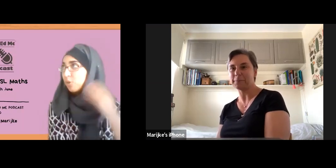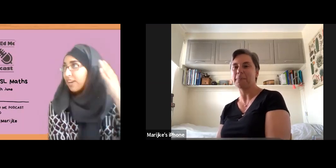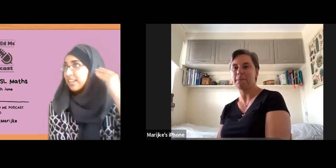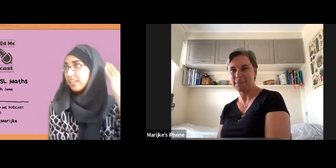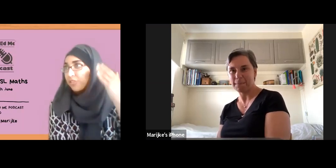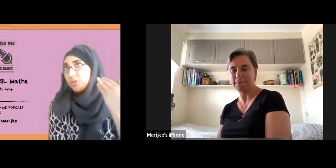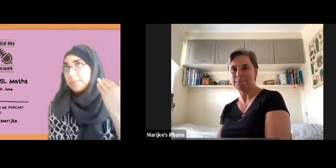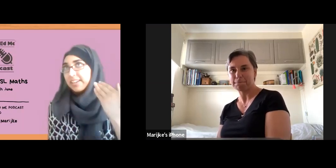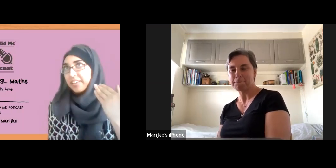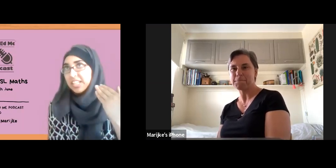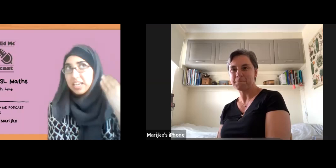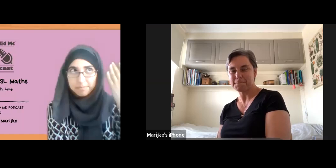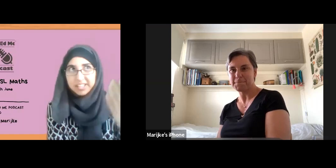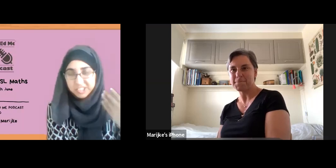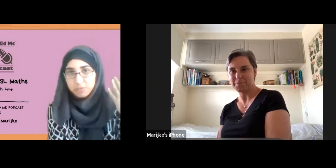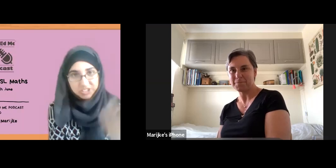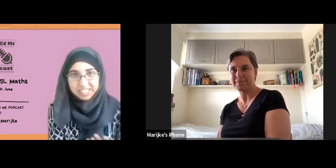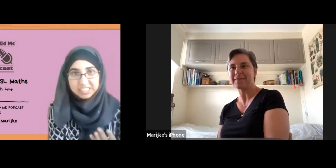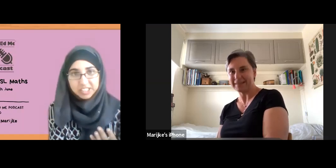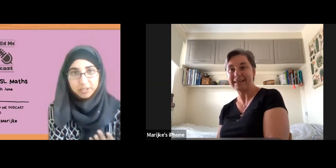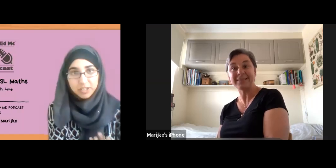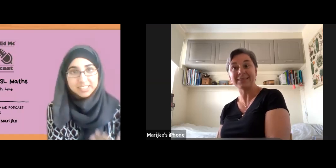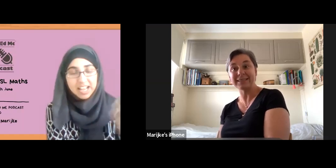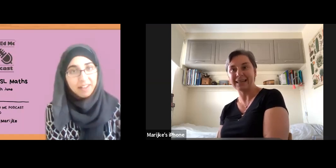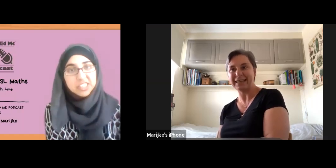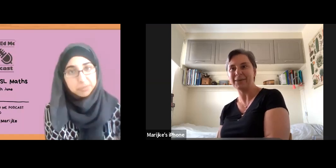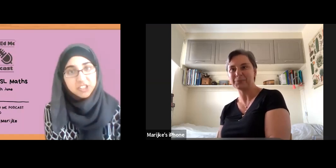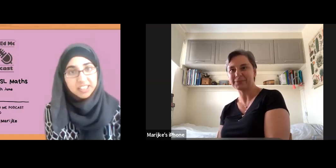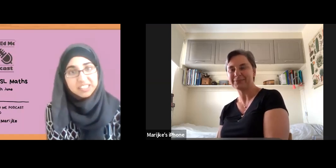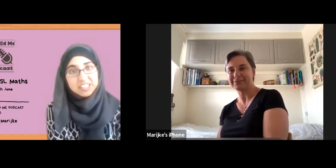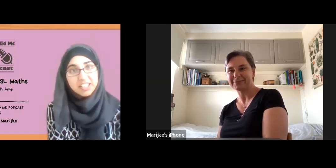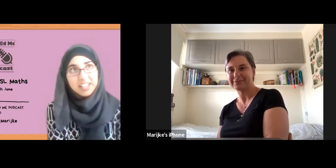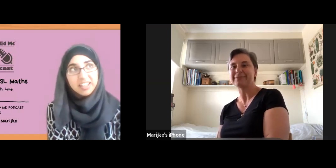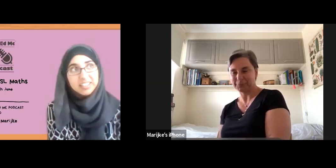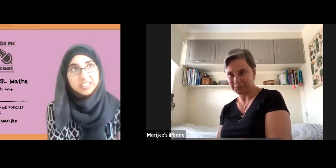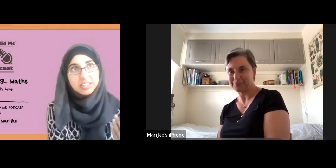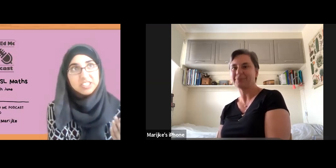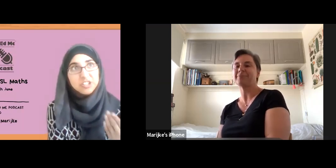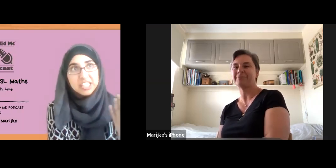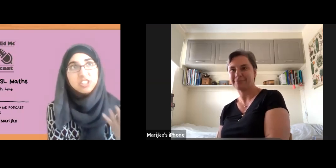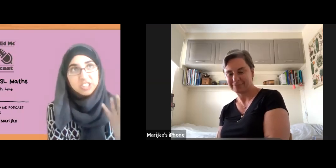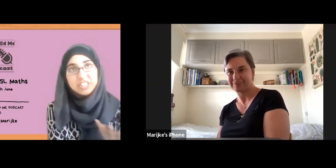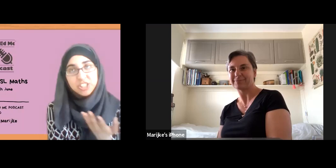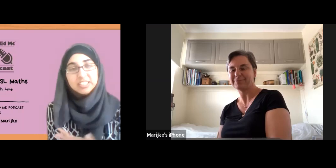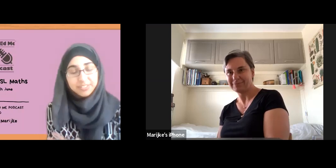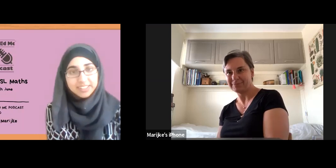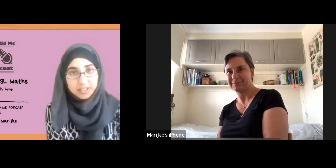I kind of thought about it, I was like, it makes so much sense though. It does, doesn't it? Have a specialist, because you're essentially teaching in a different